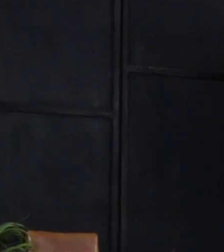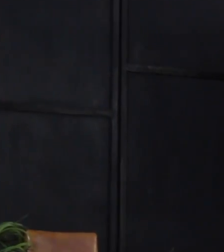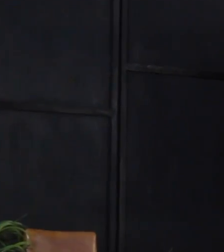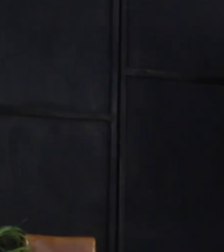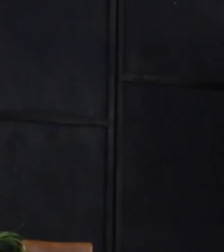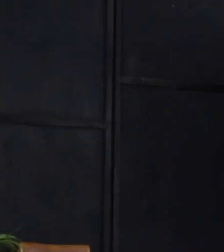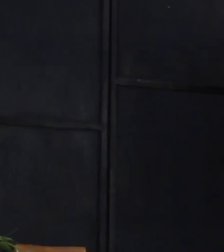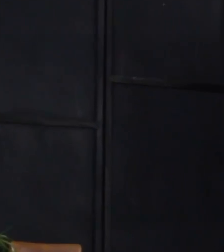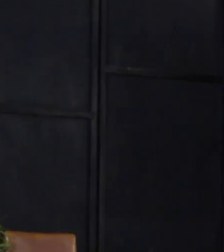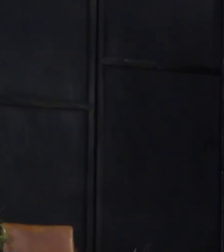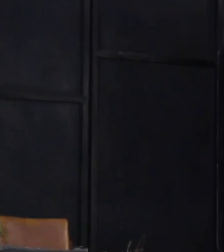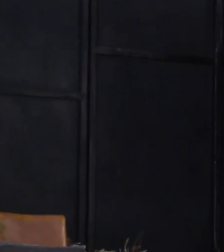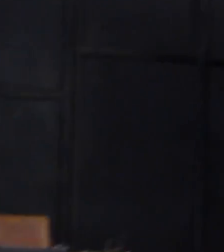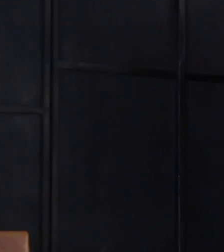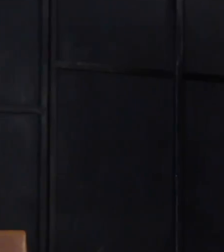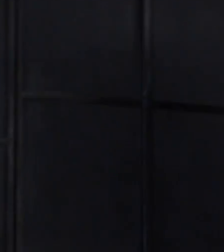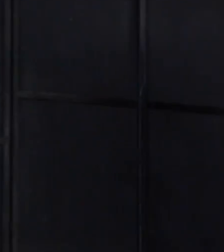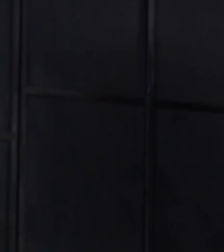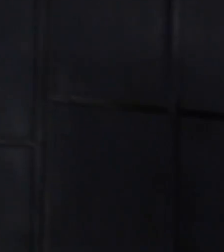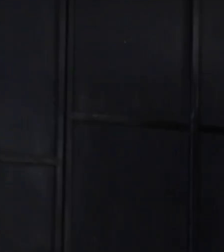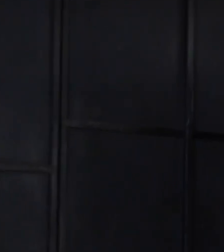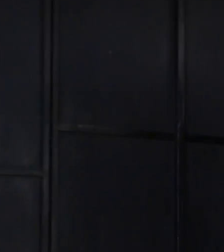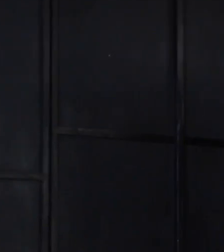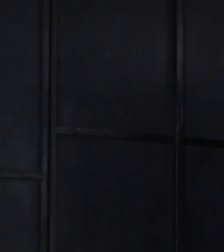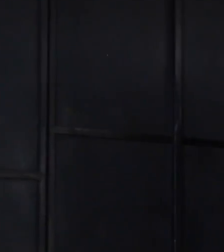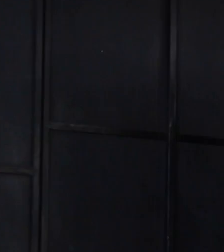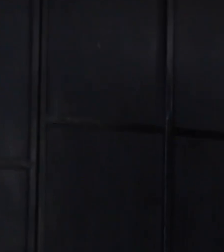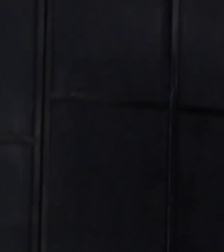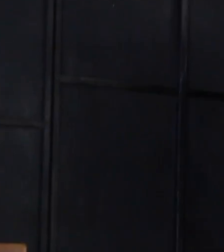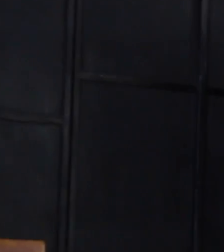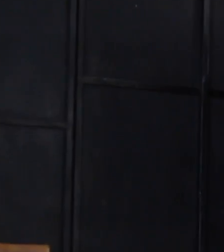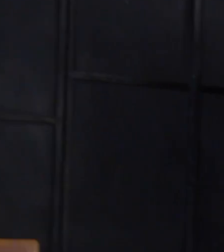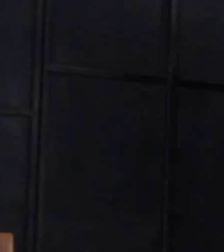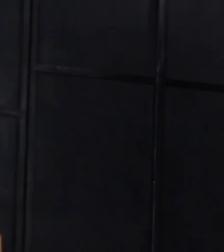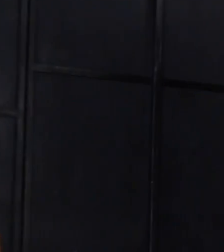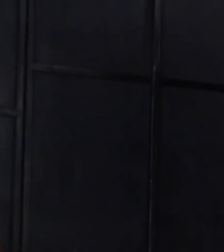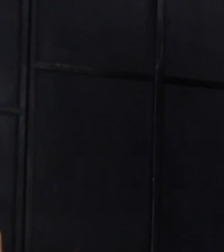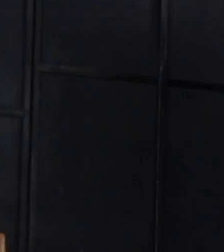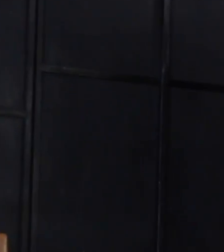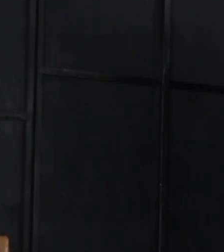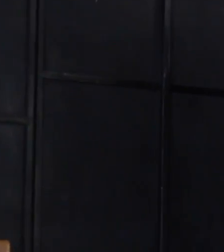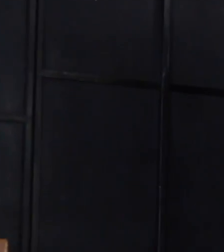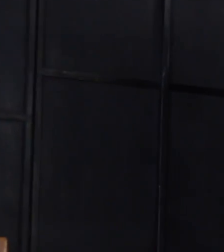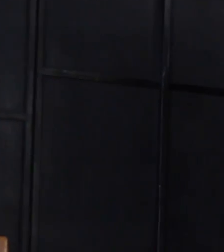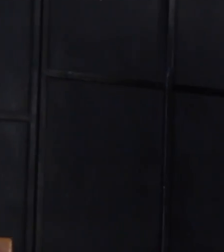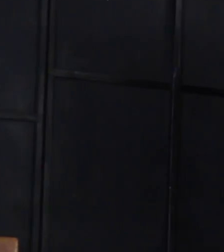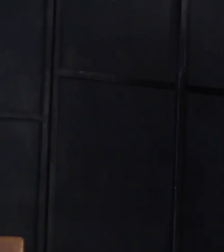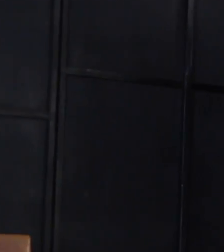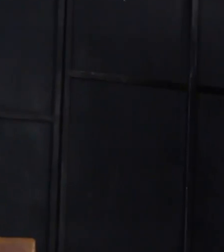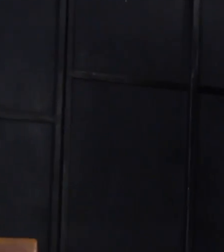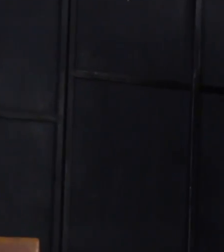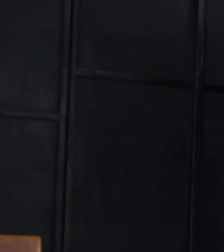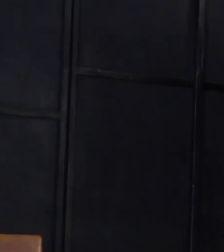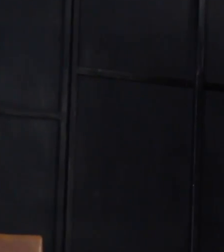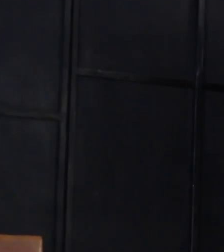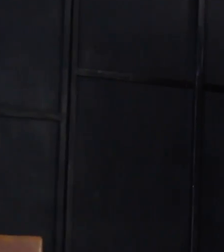And I would really appreciate your kindness and your support in this time that is really difficult. We are dealing with grief